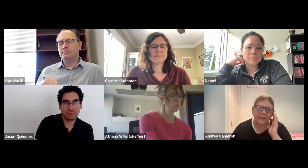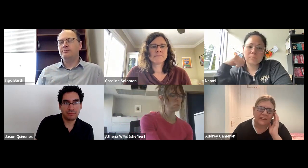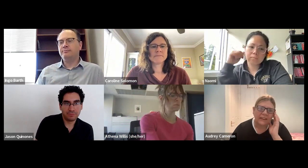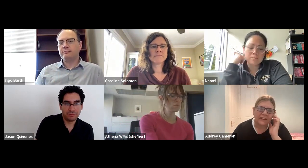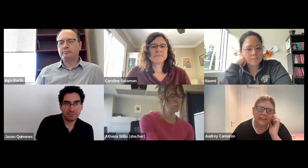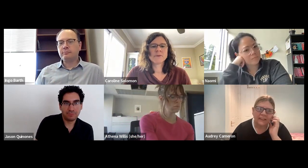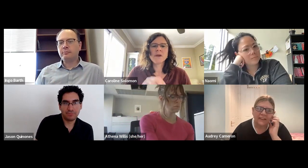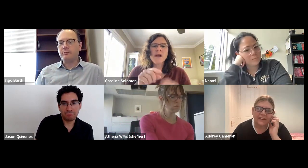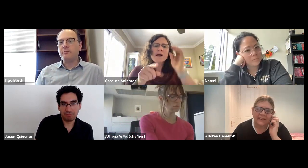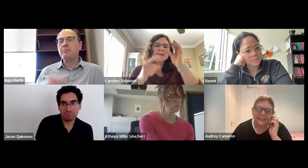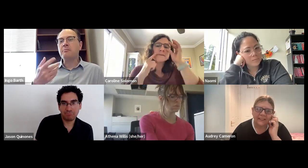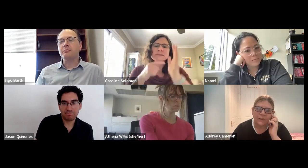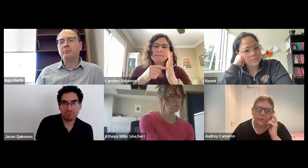We do have a sign for protein.